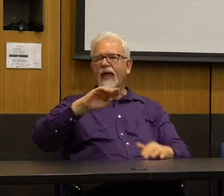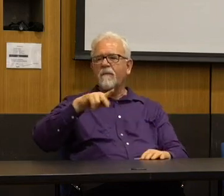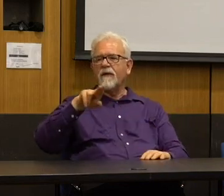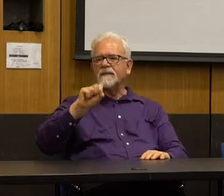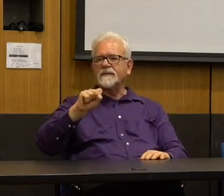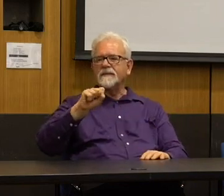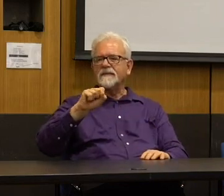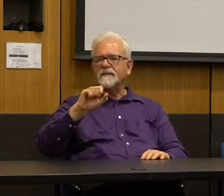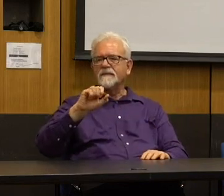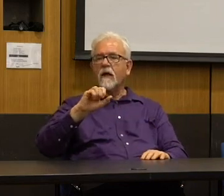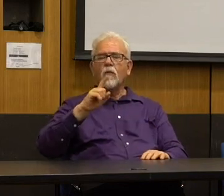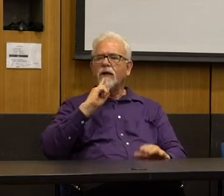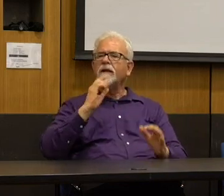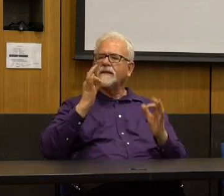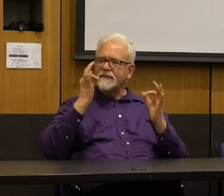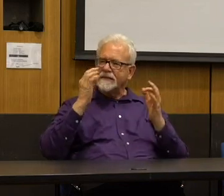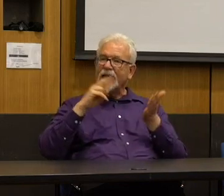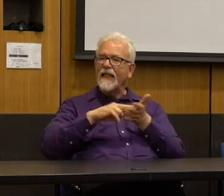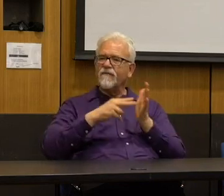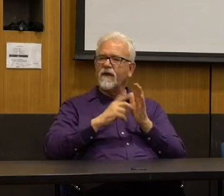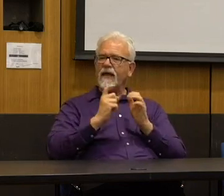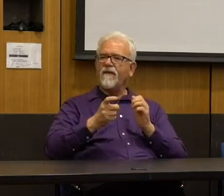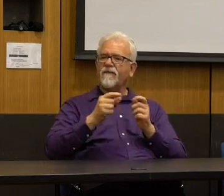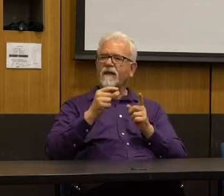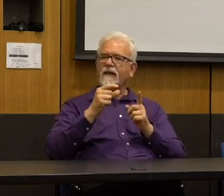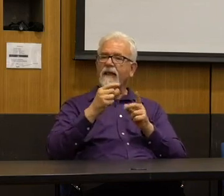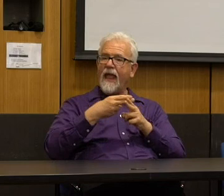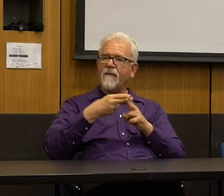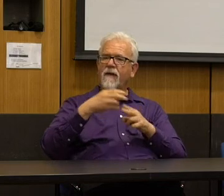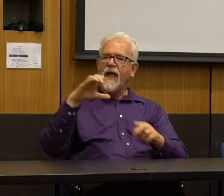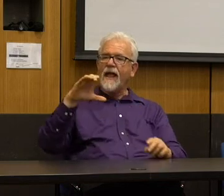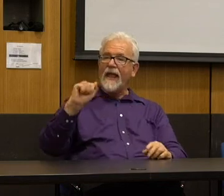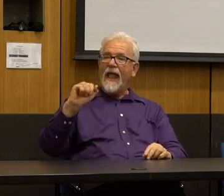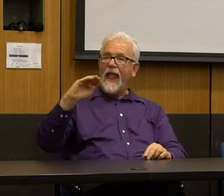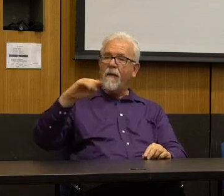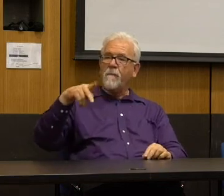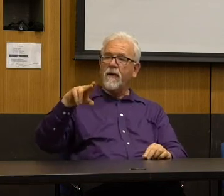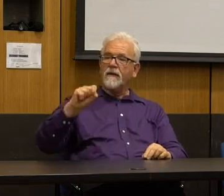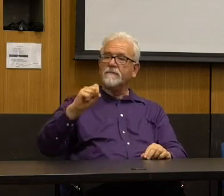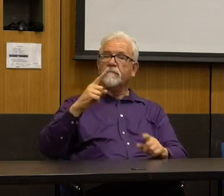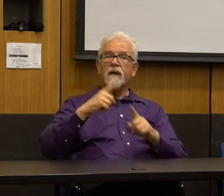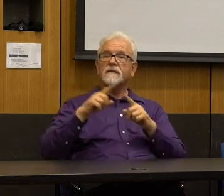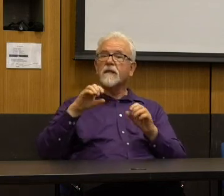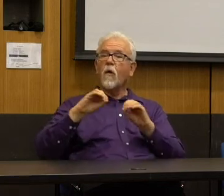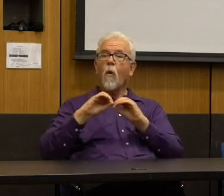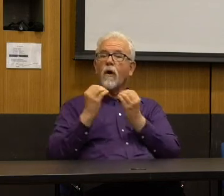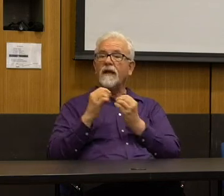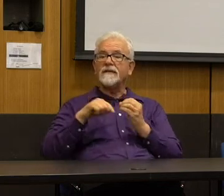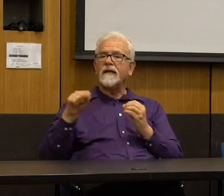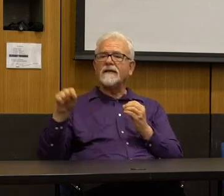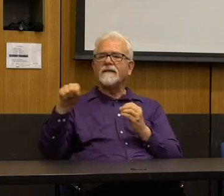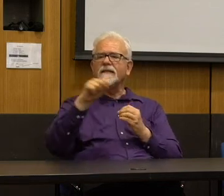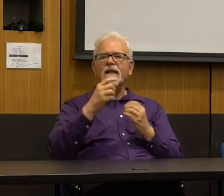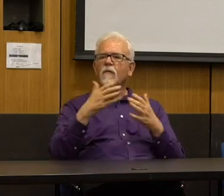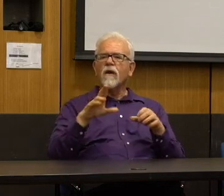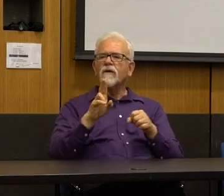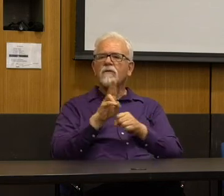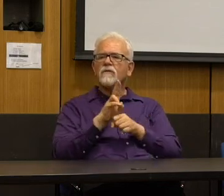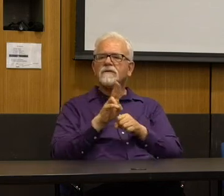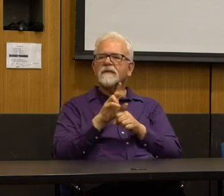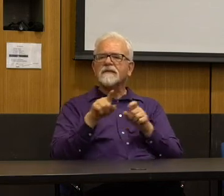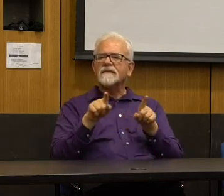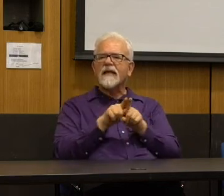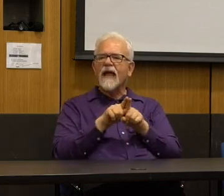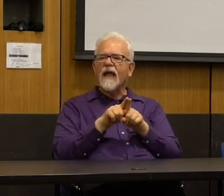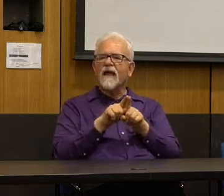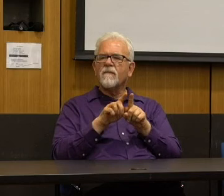we deliberately gave it the name Campus because the organizations didn't want to use the same door. They